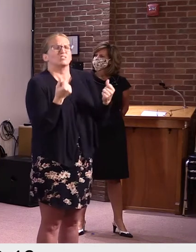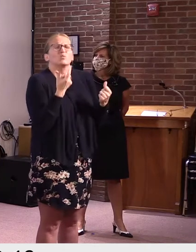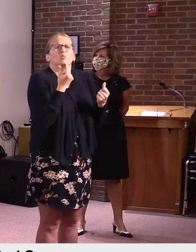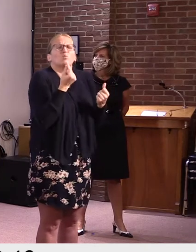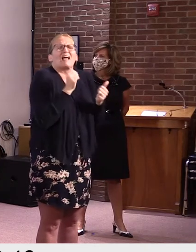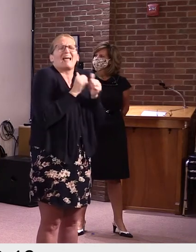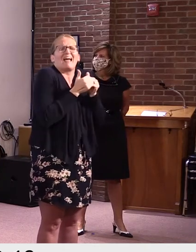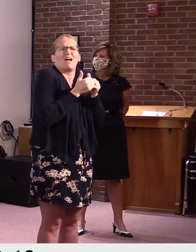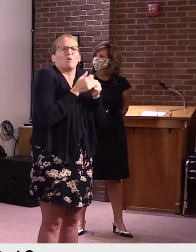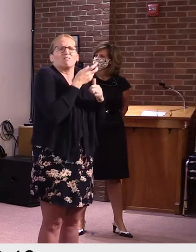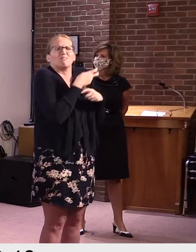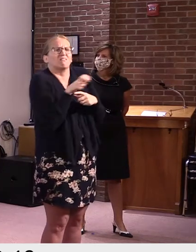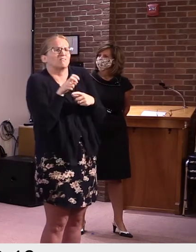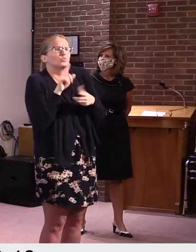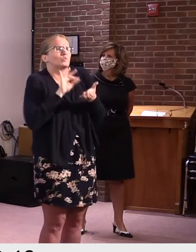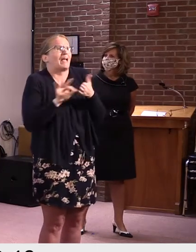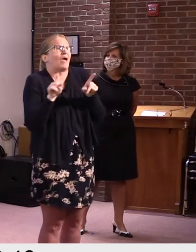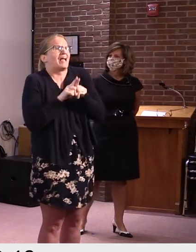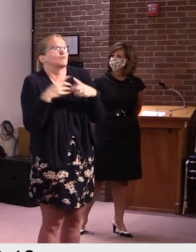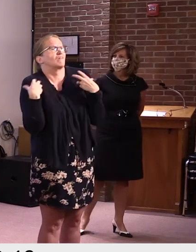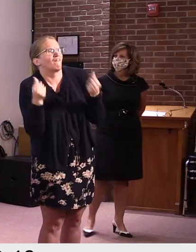like to know